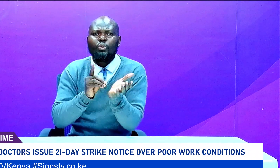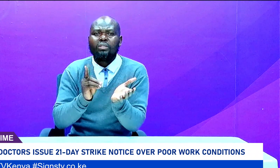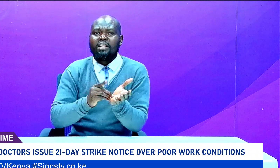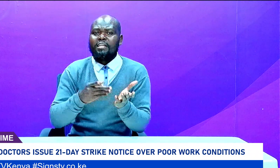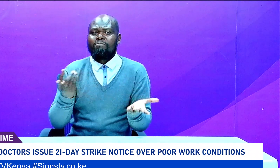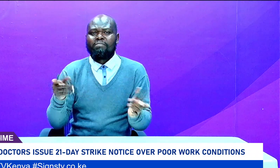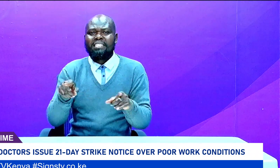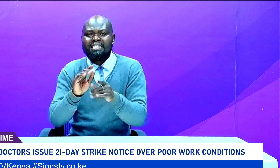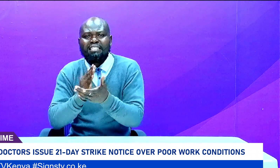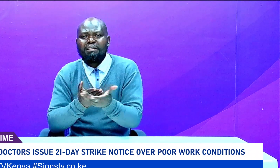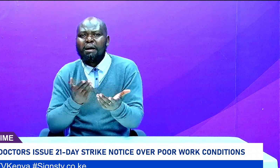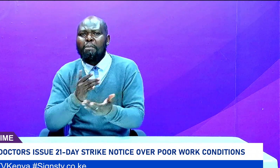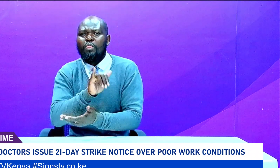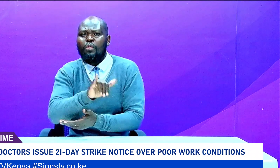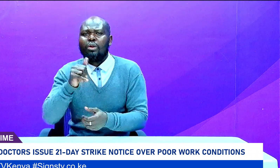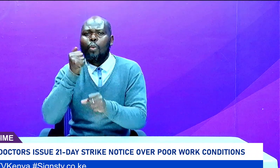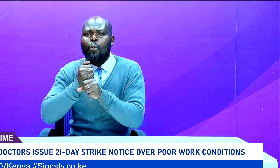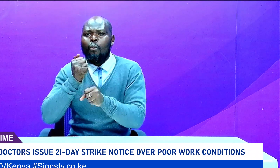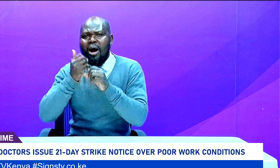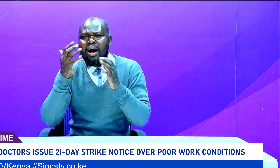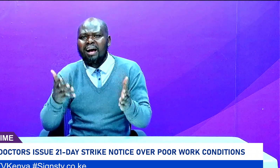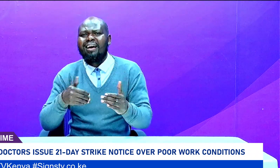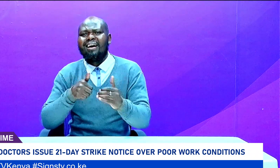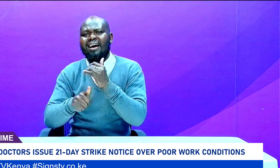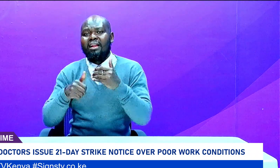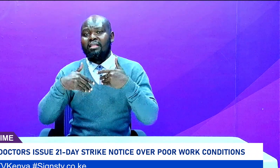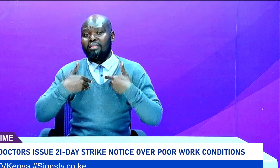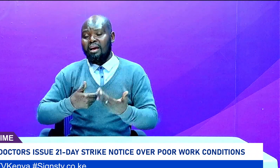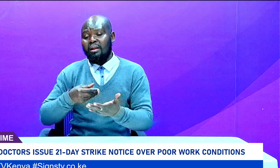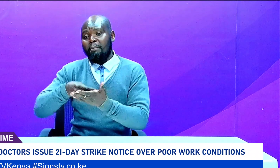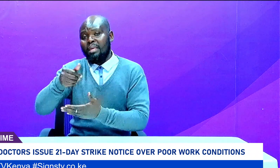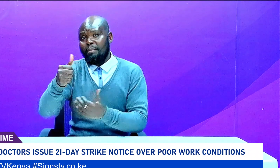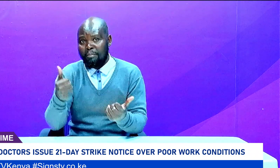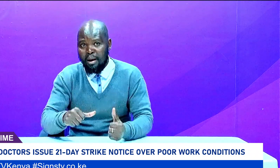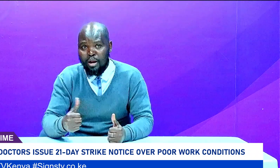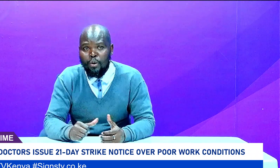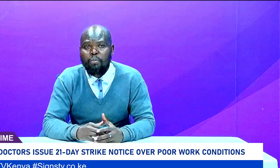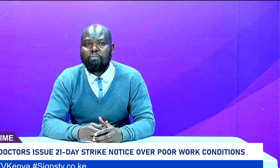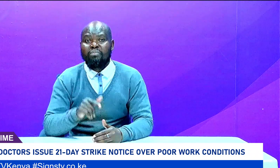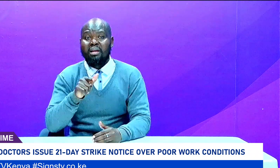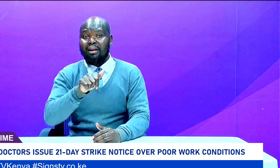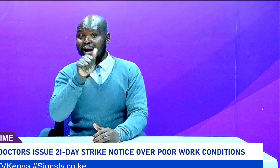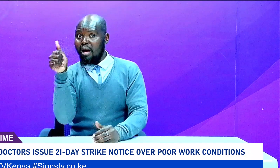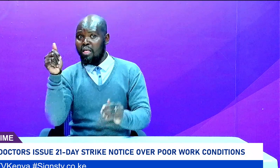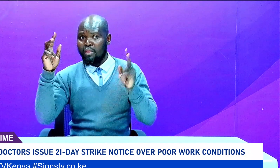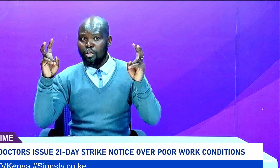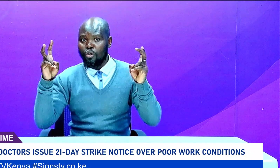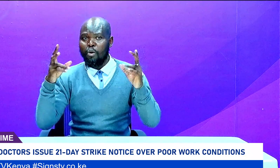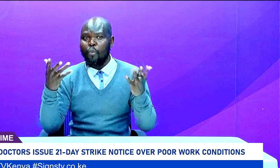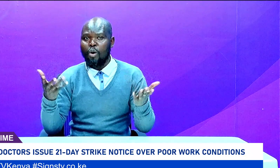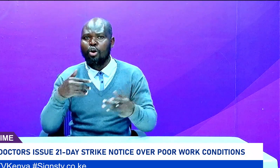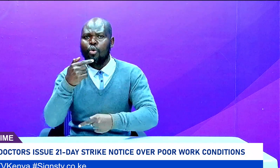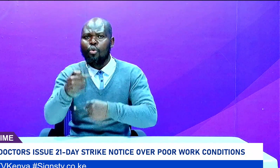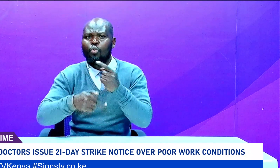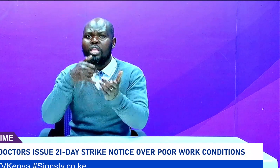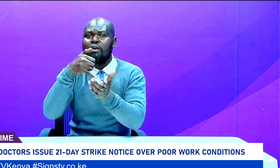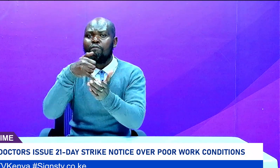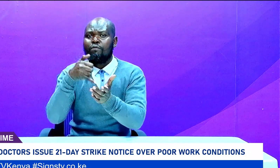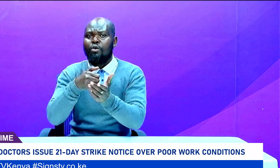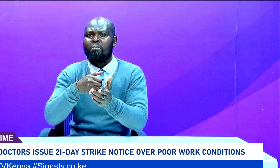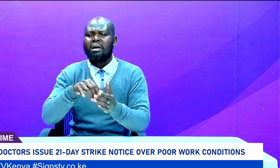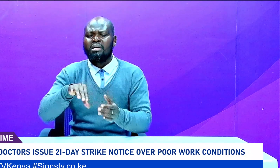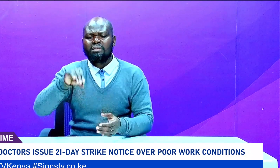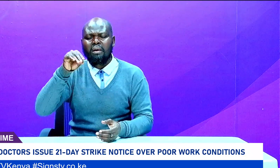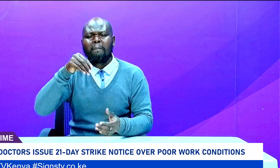allege persistent, poor treatment of doctors, some of whom are working as casuals under major